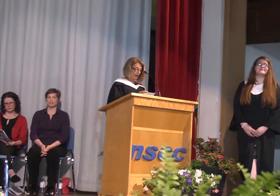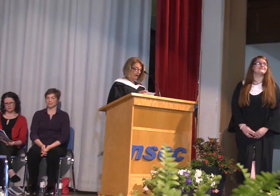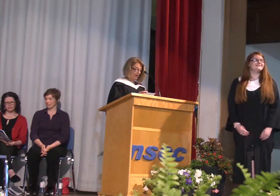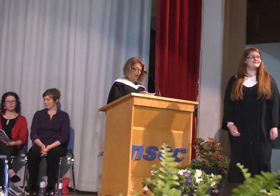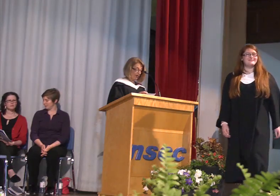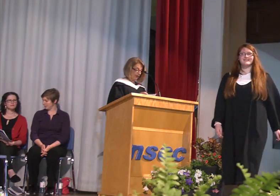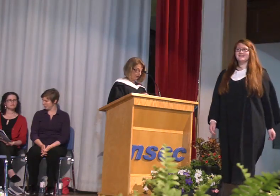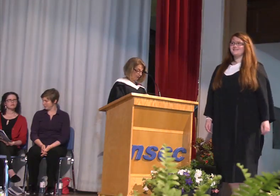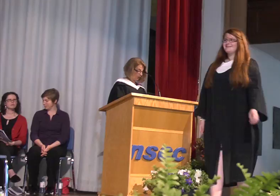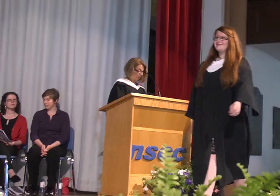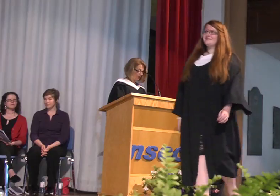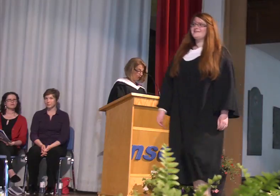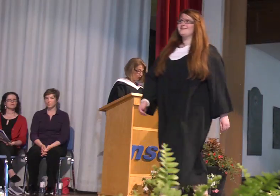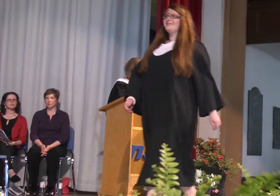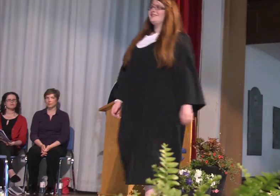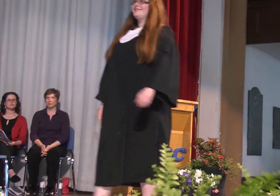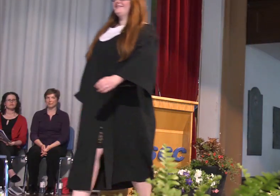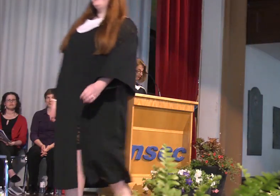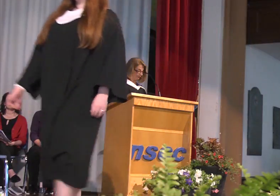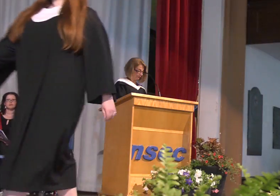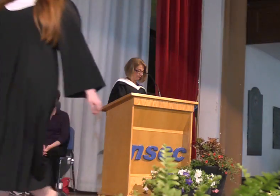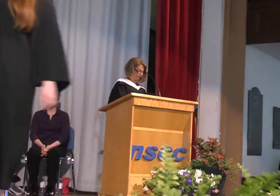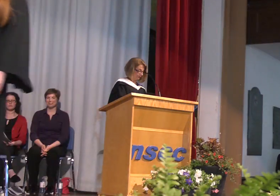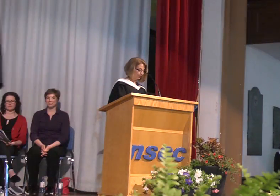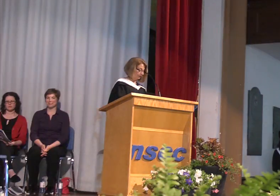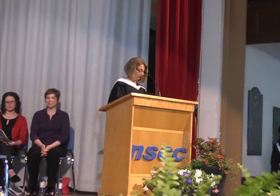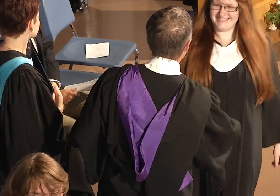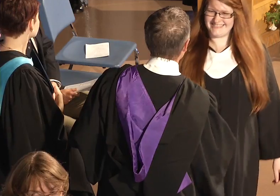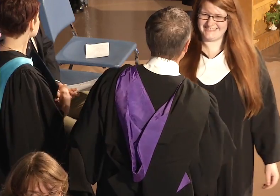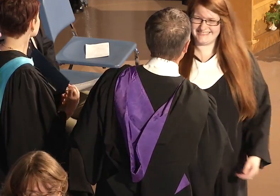Lauren Terrian, honors.